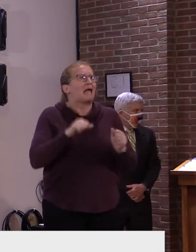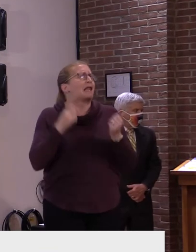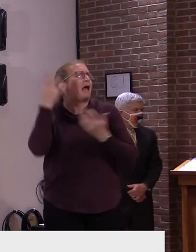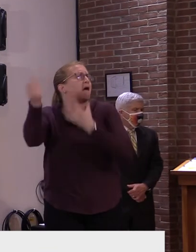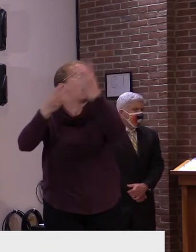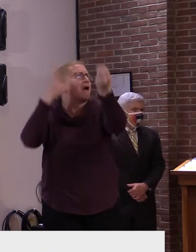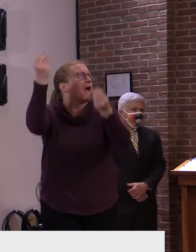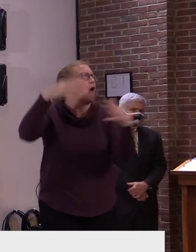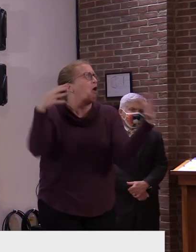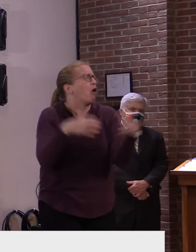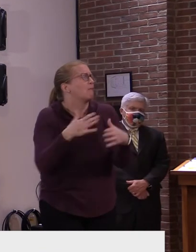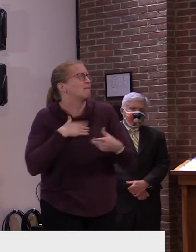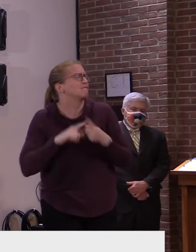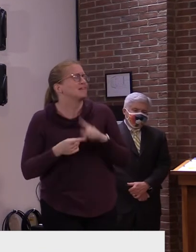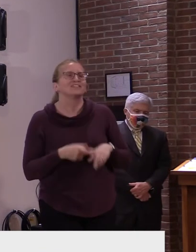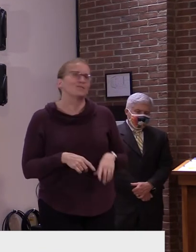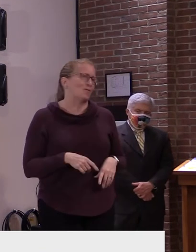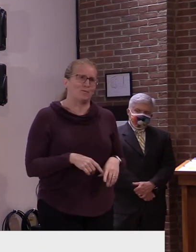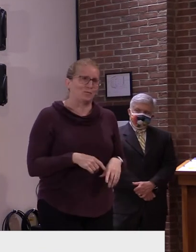large